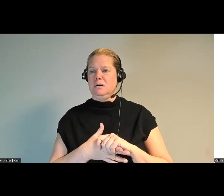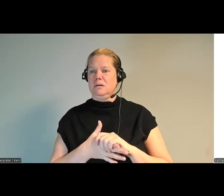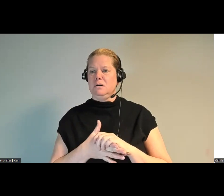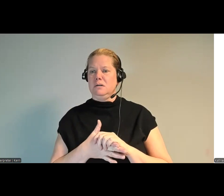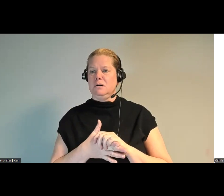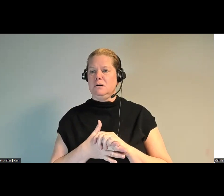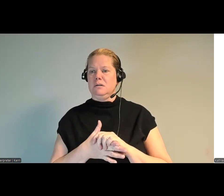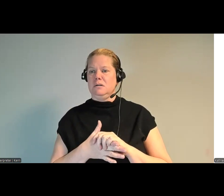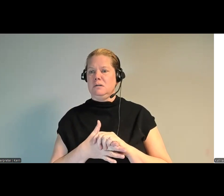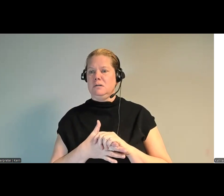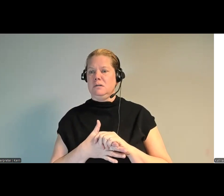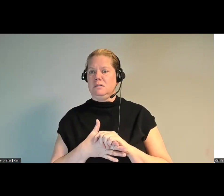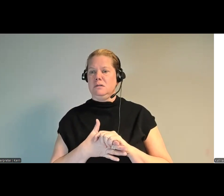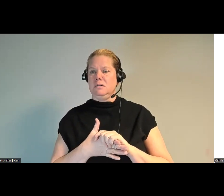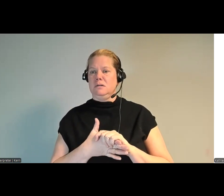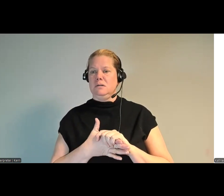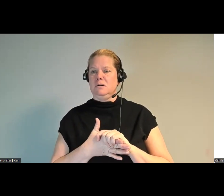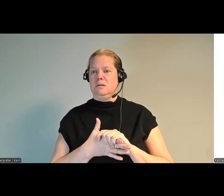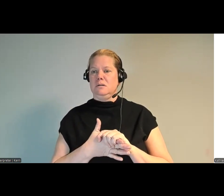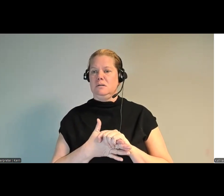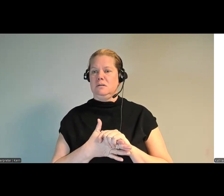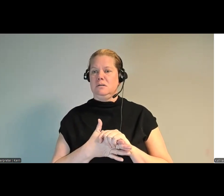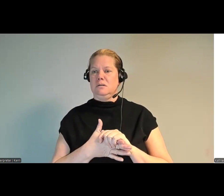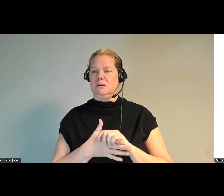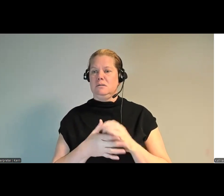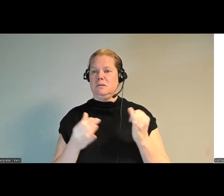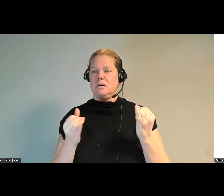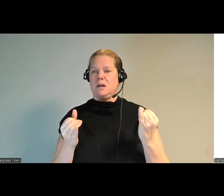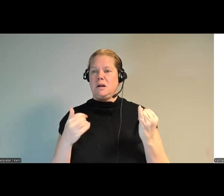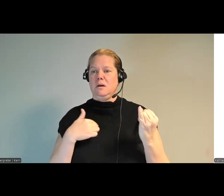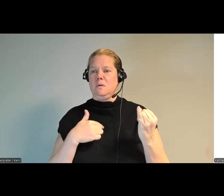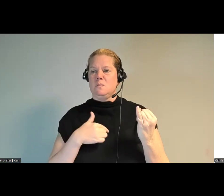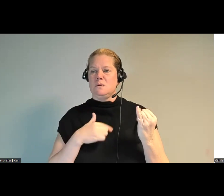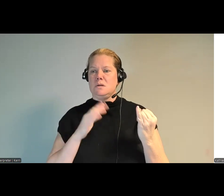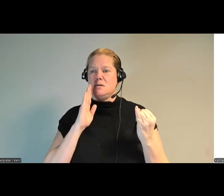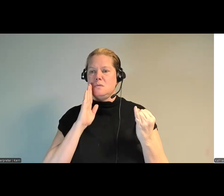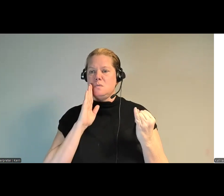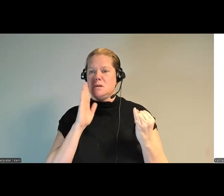now let's see. We are going to,